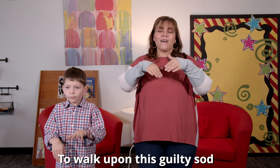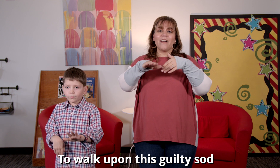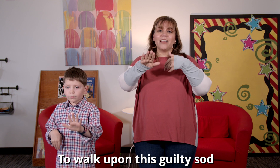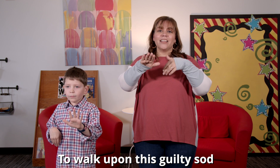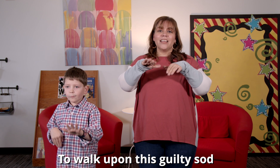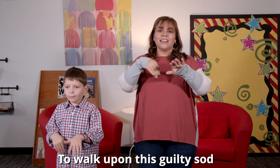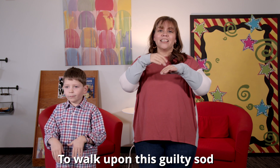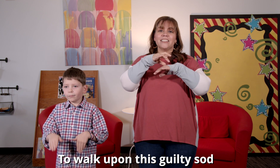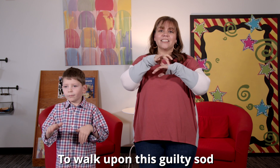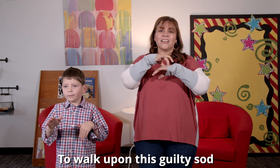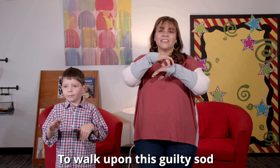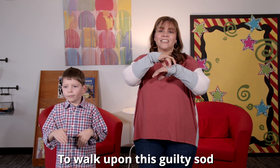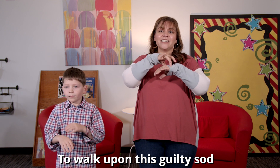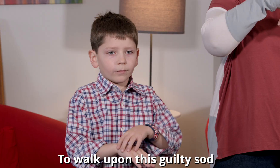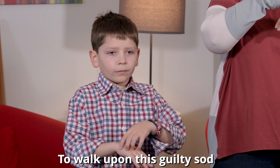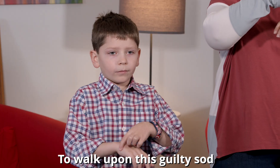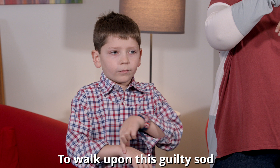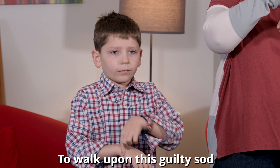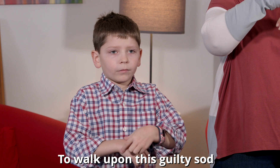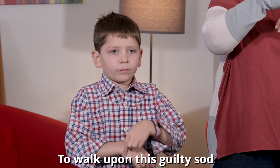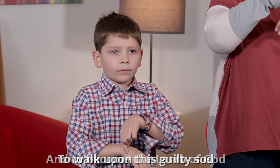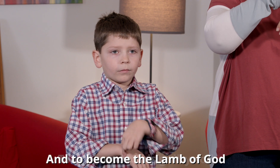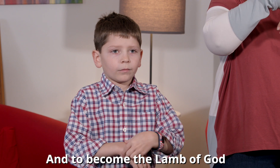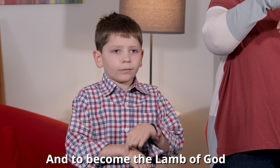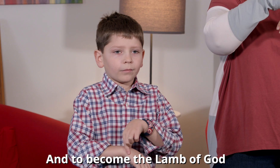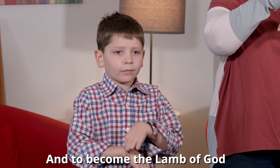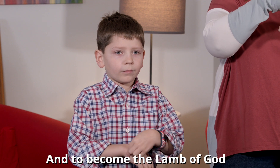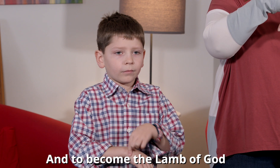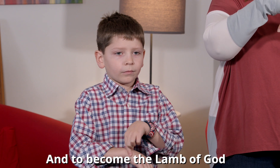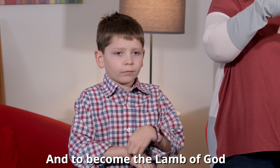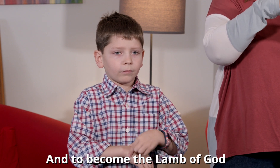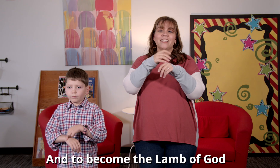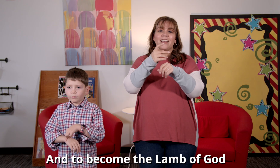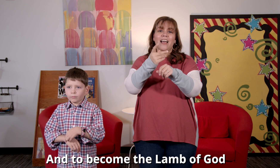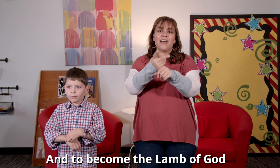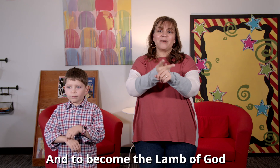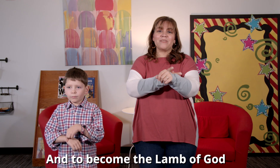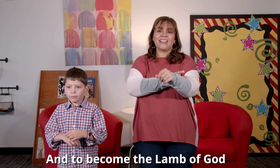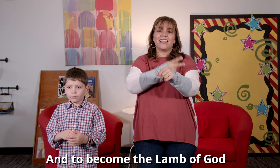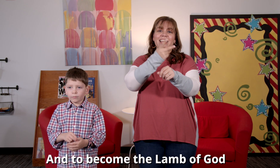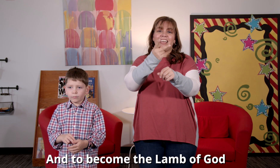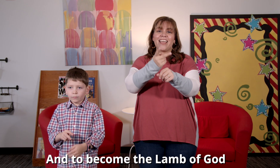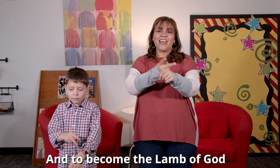upon this guilty side and to become the